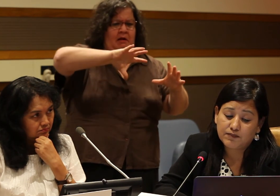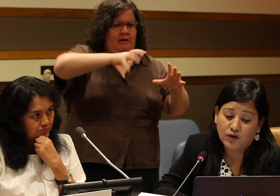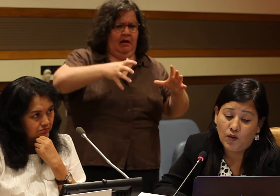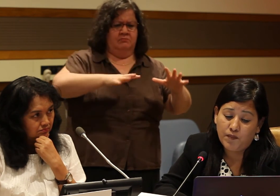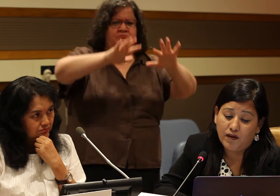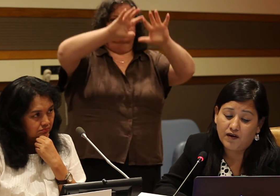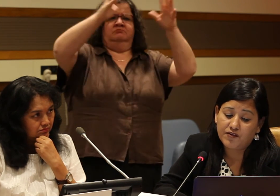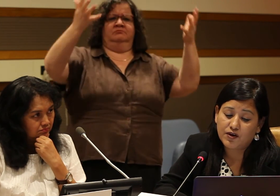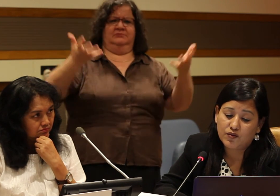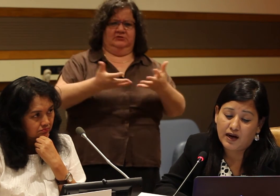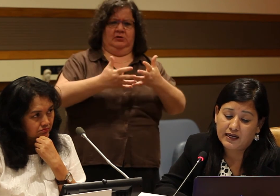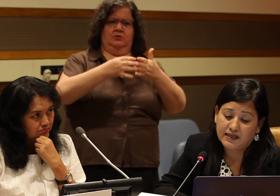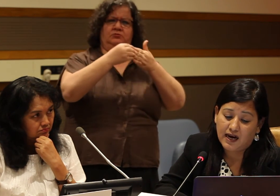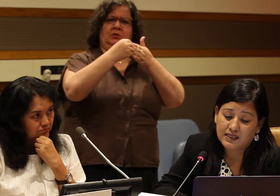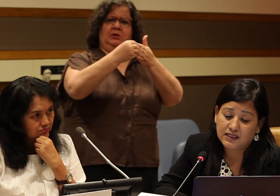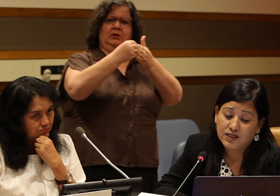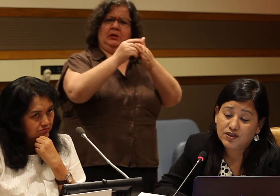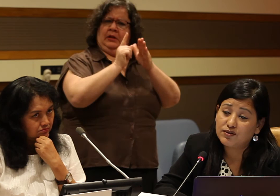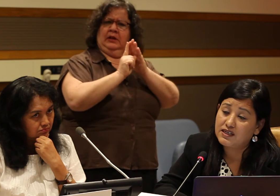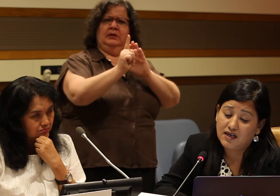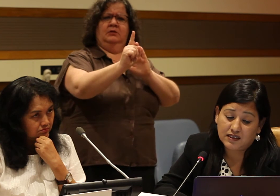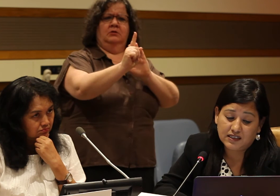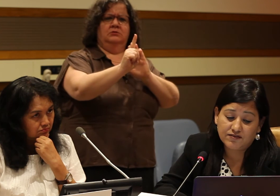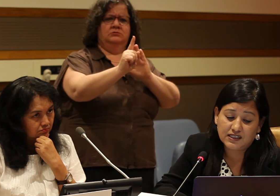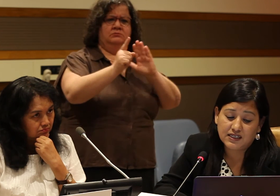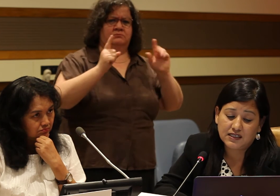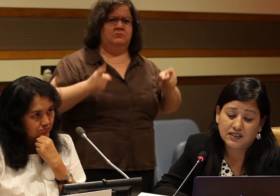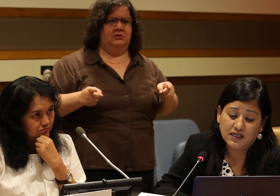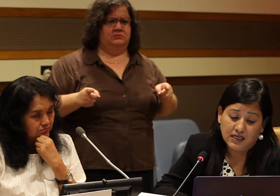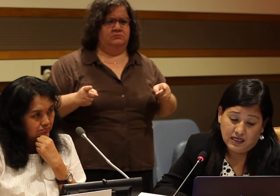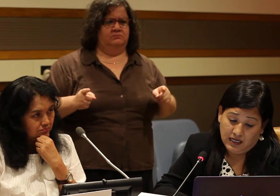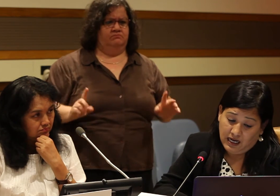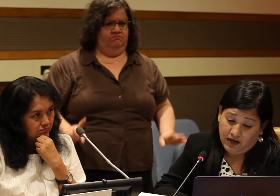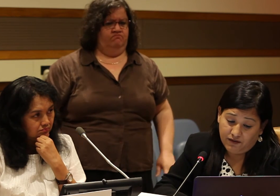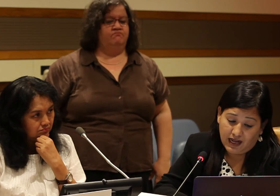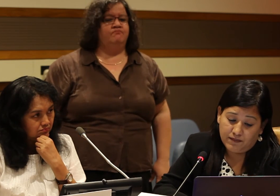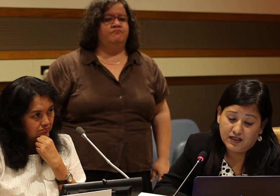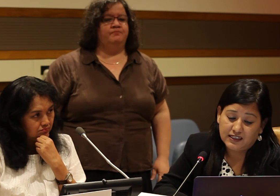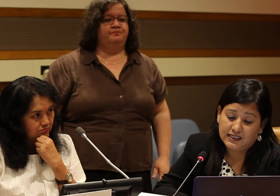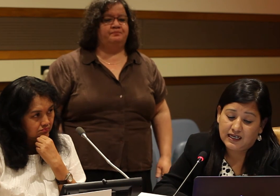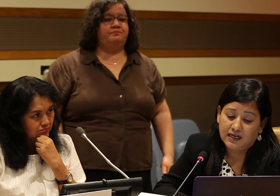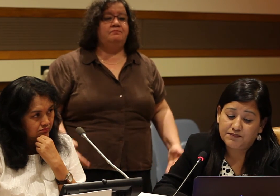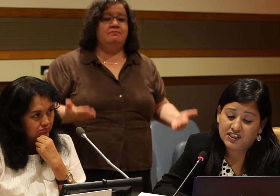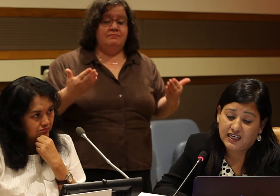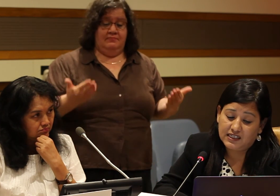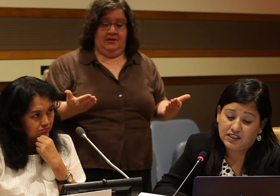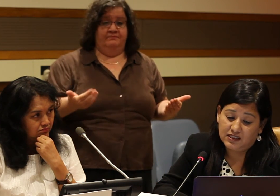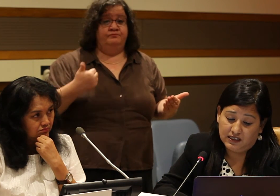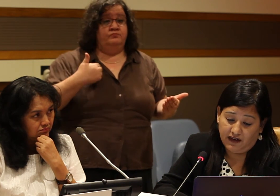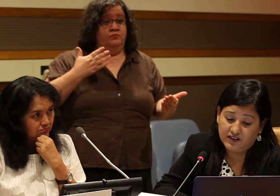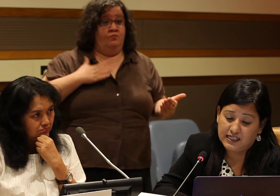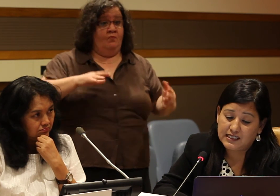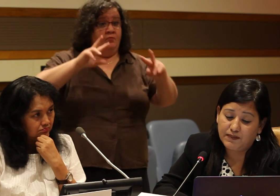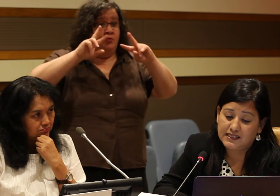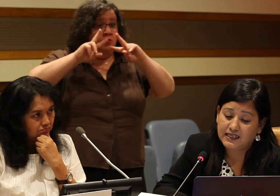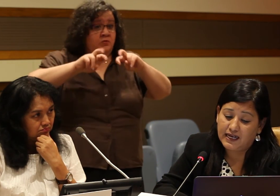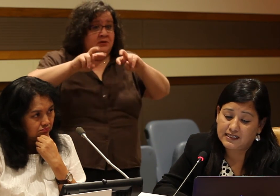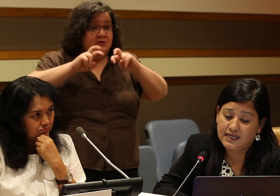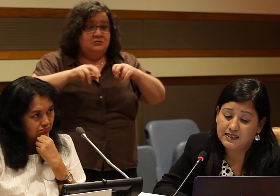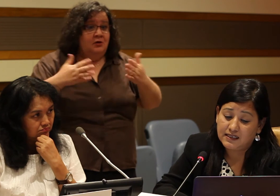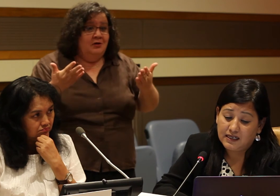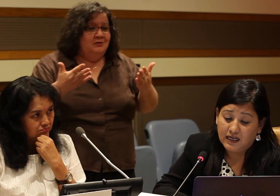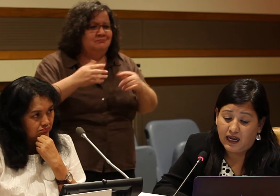any scope of the required tasks through conducting research, reliable data, precise